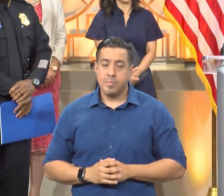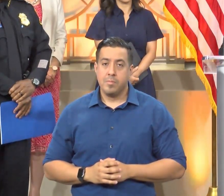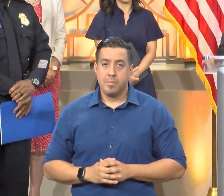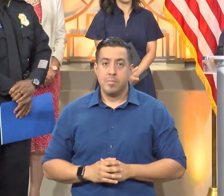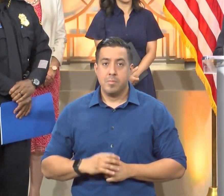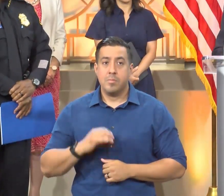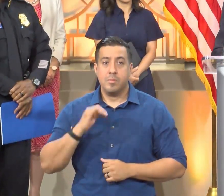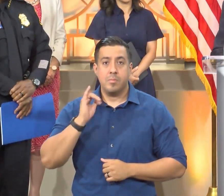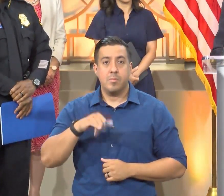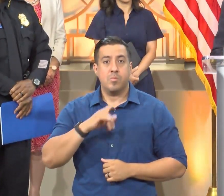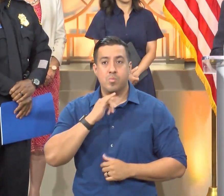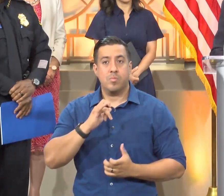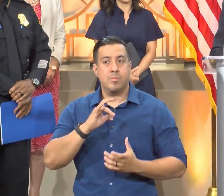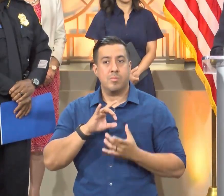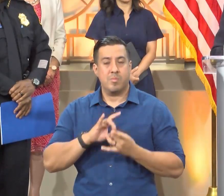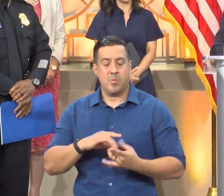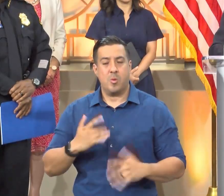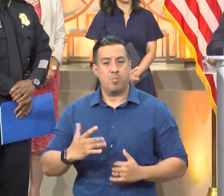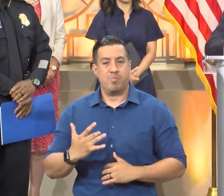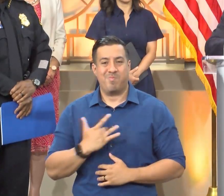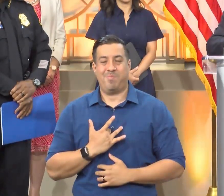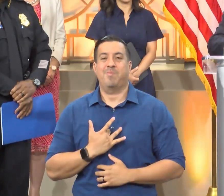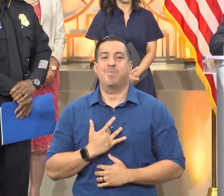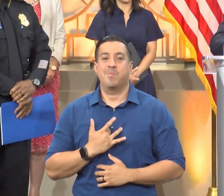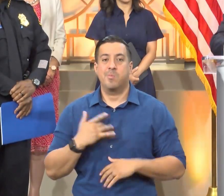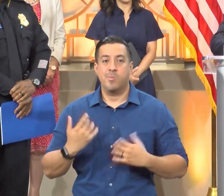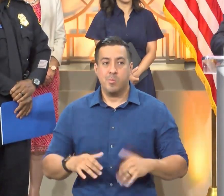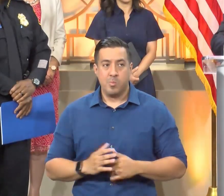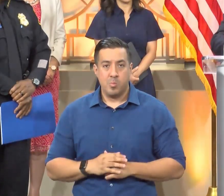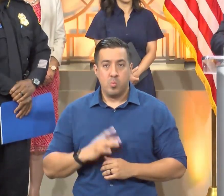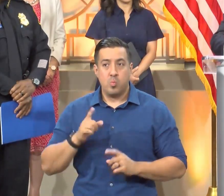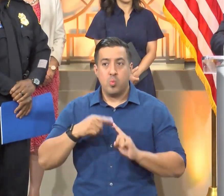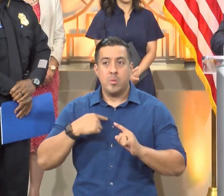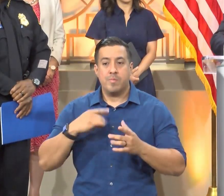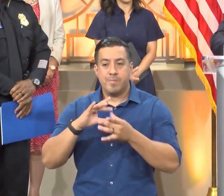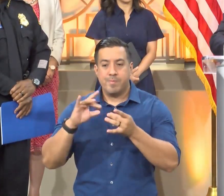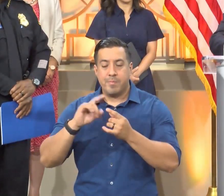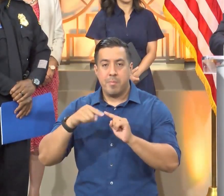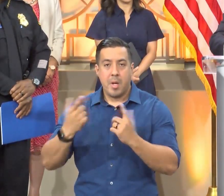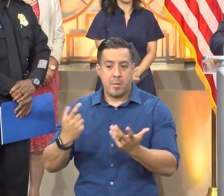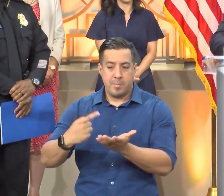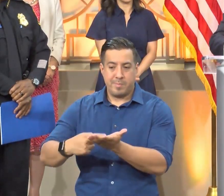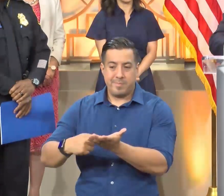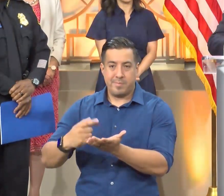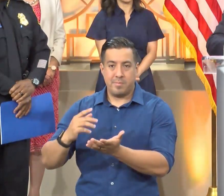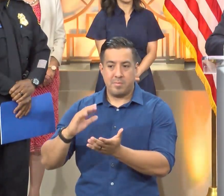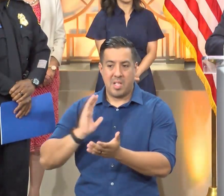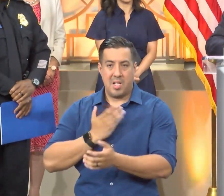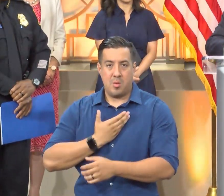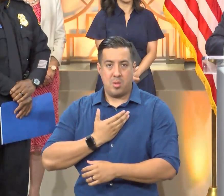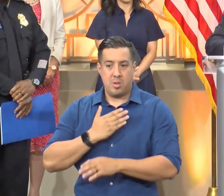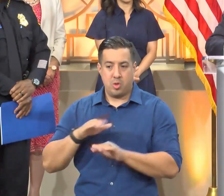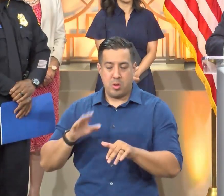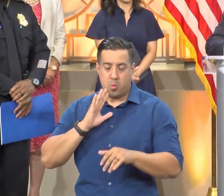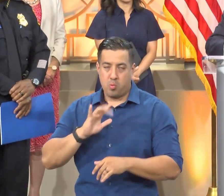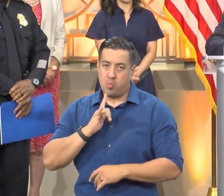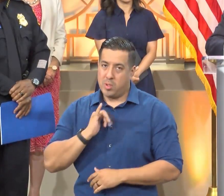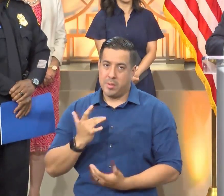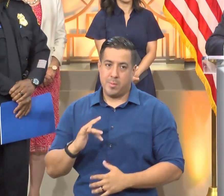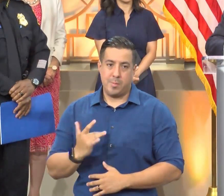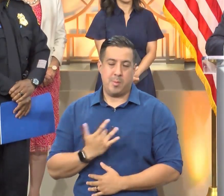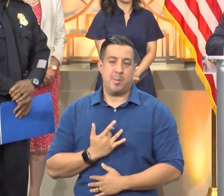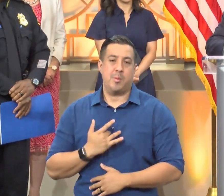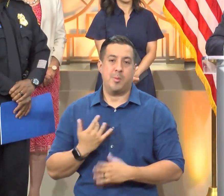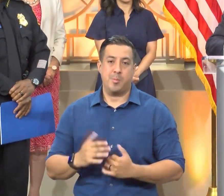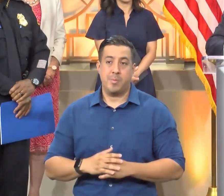that goes right to your very heart when we are talking about our children. The city is